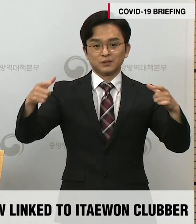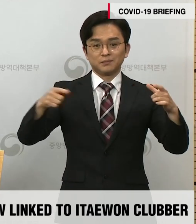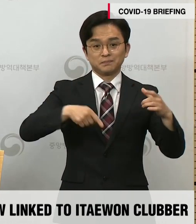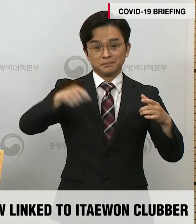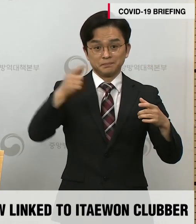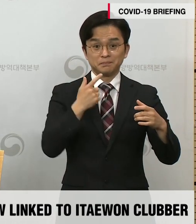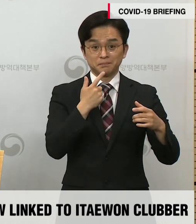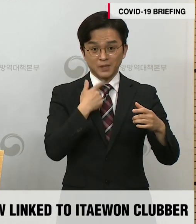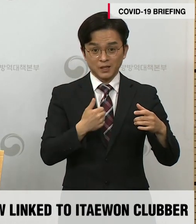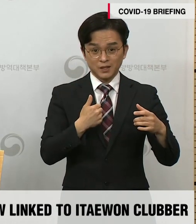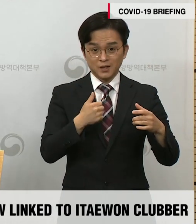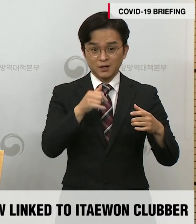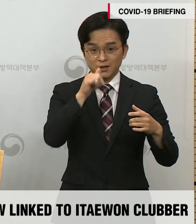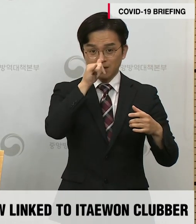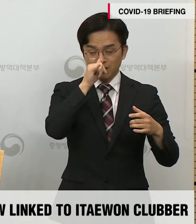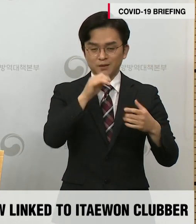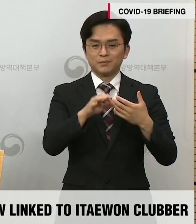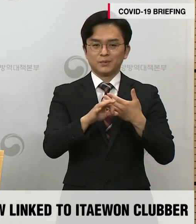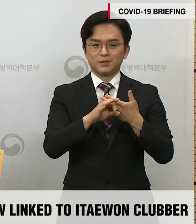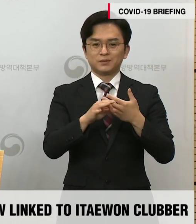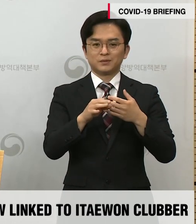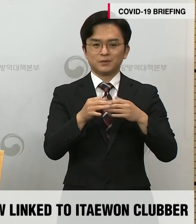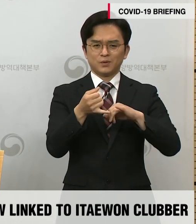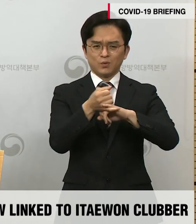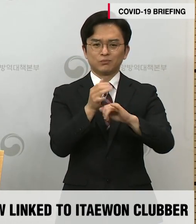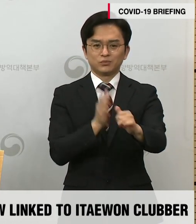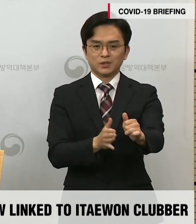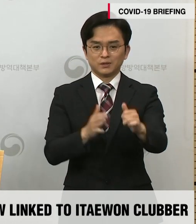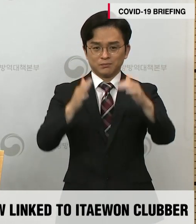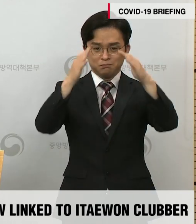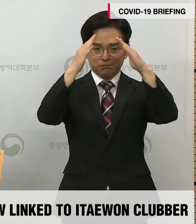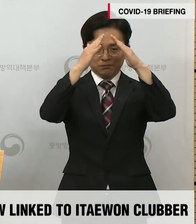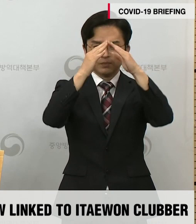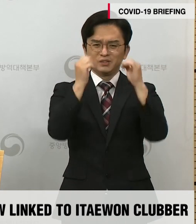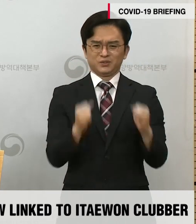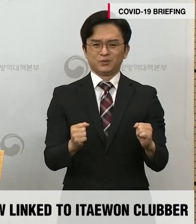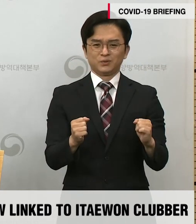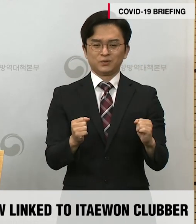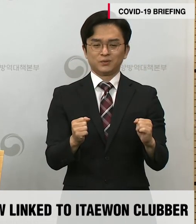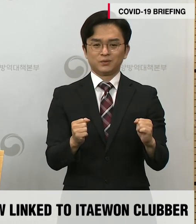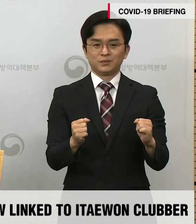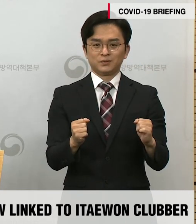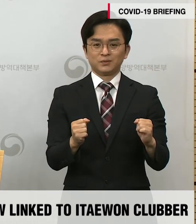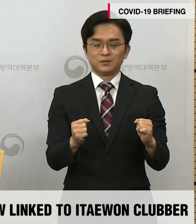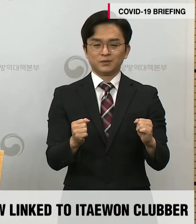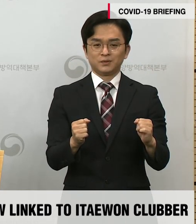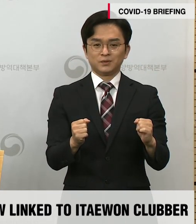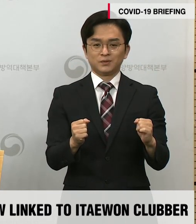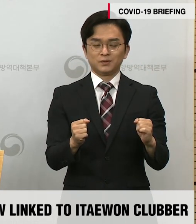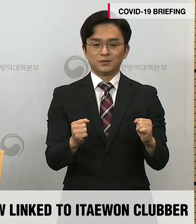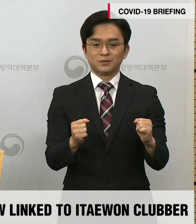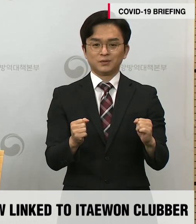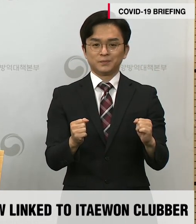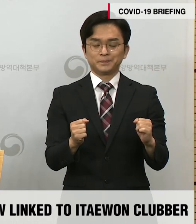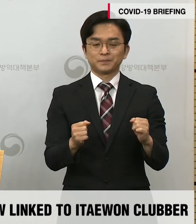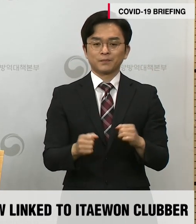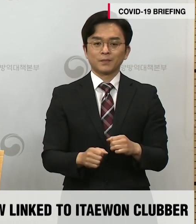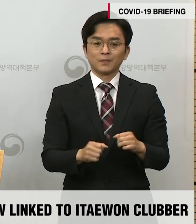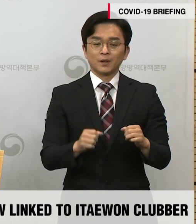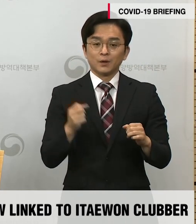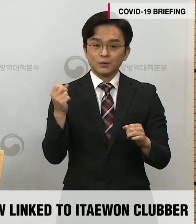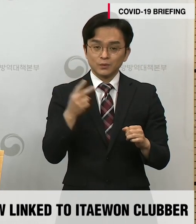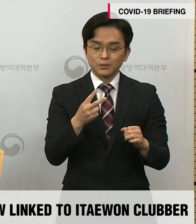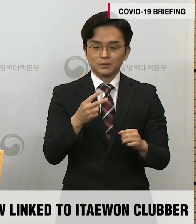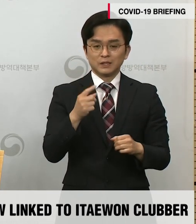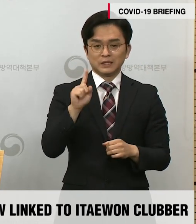venues, like clubs and bars, include at the Itaewon facility, Itaewon zone, from 24th of